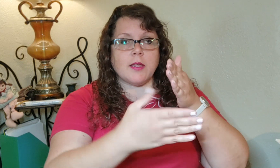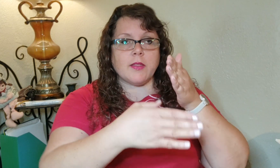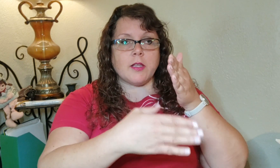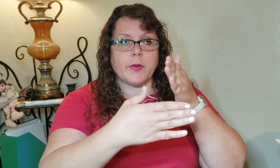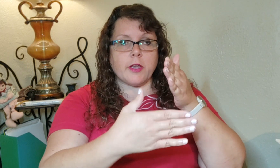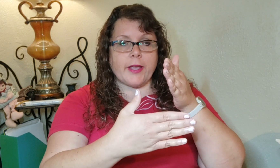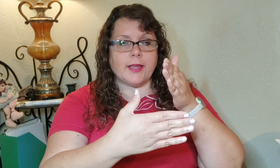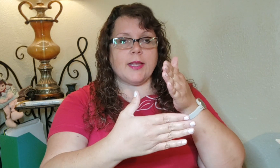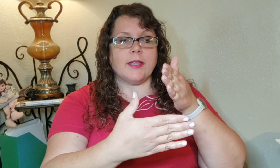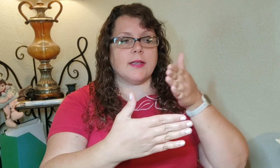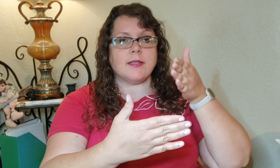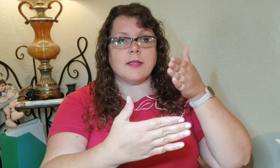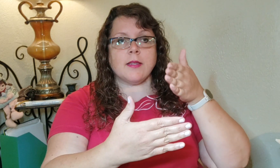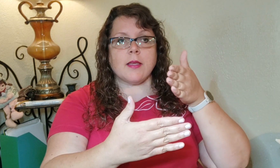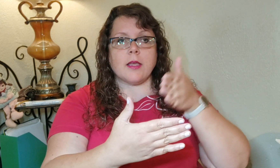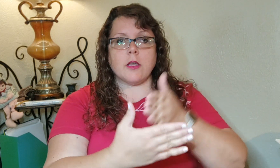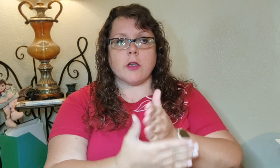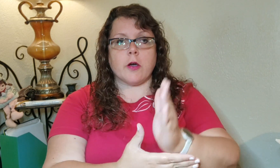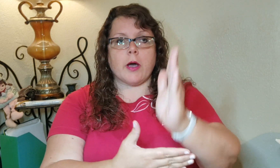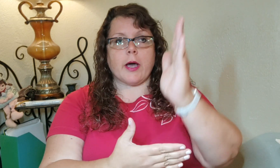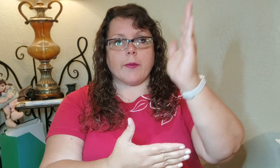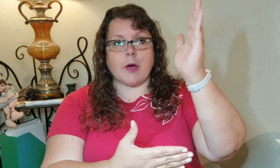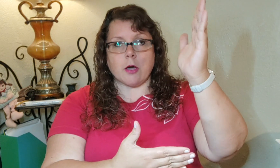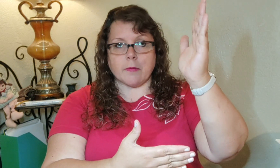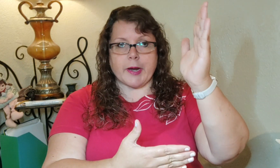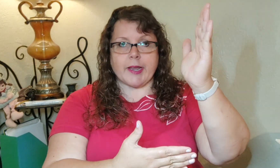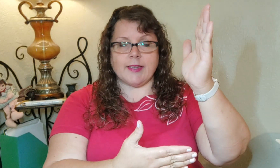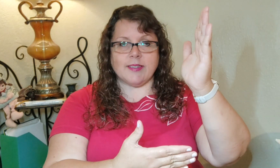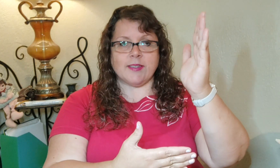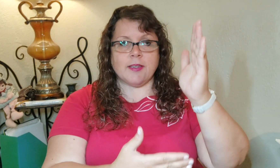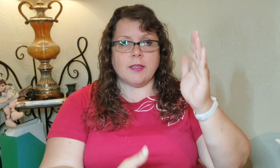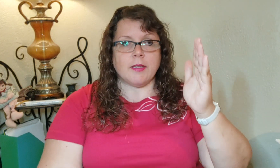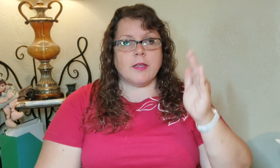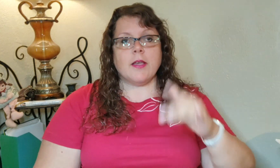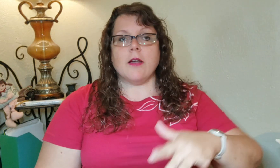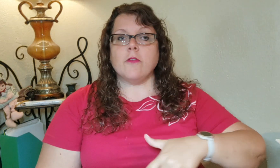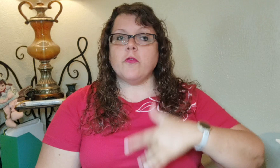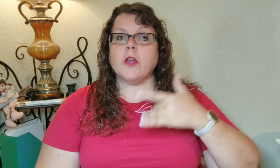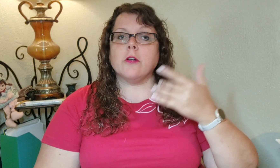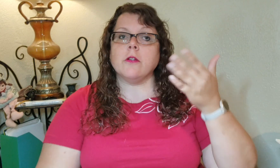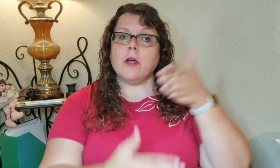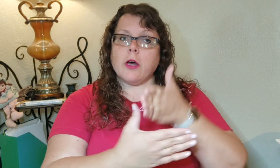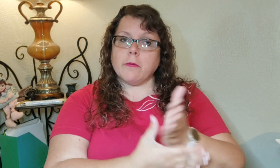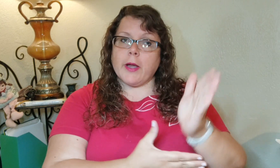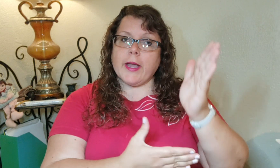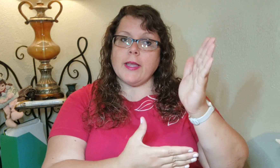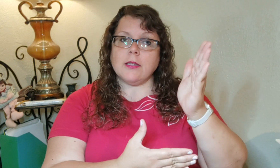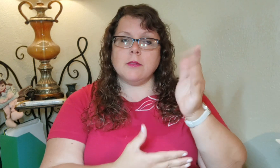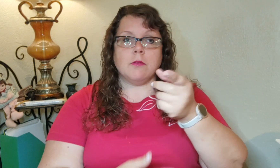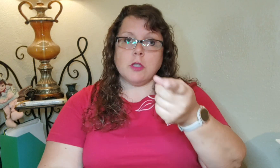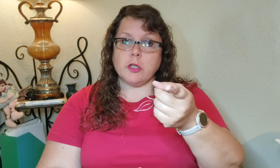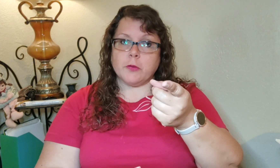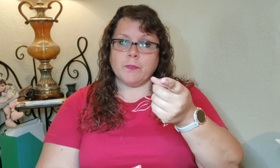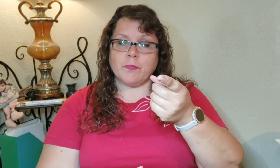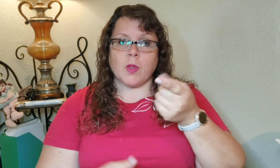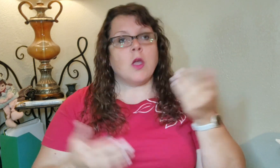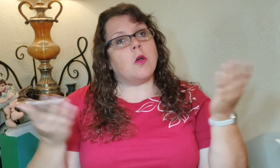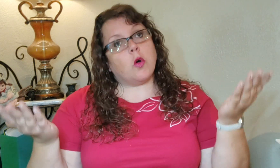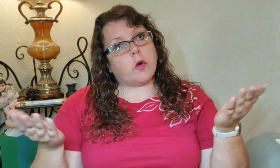And then you put your hand like this and you go up, all right. Feel all right, you. Or